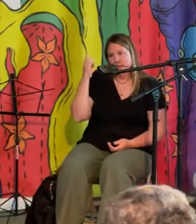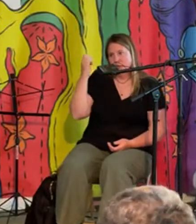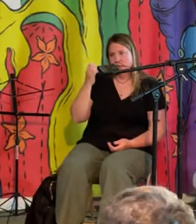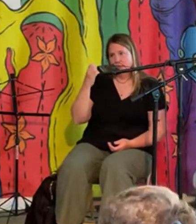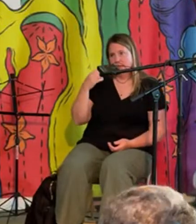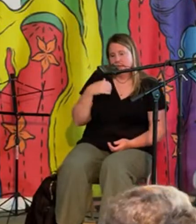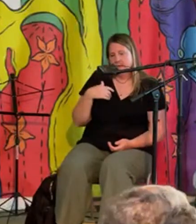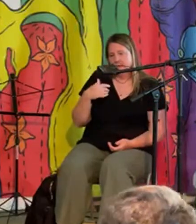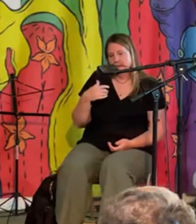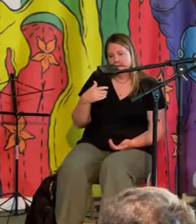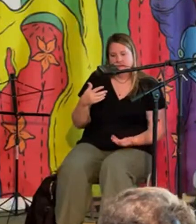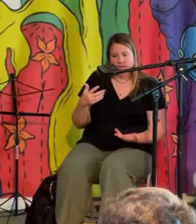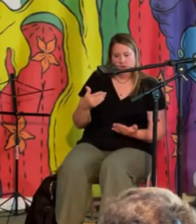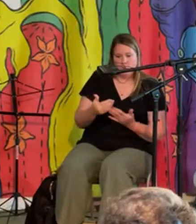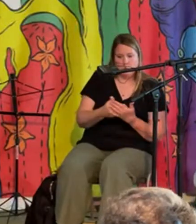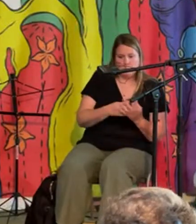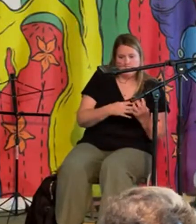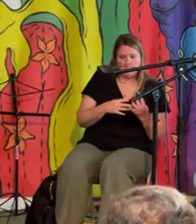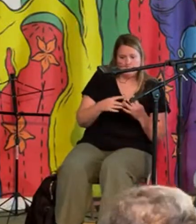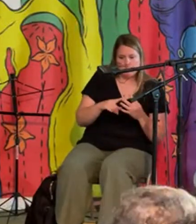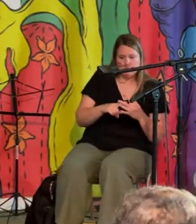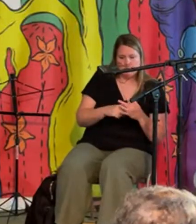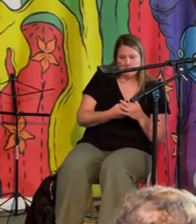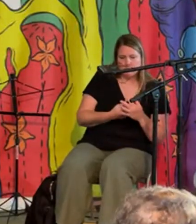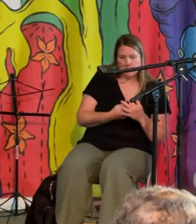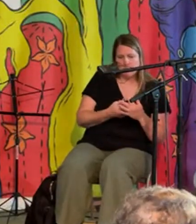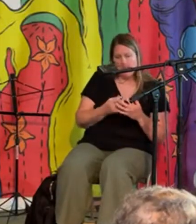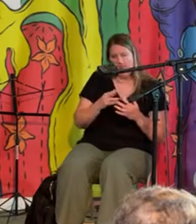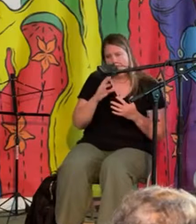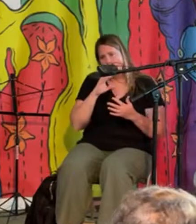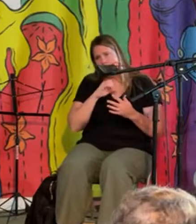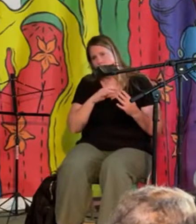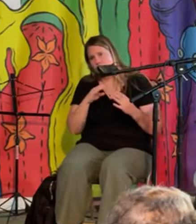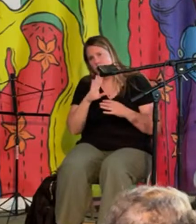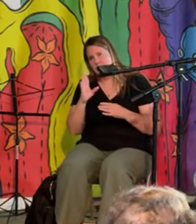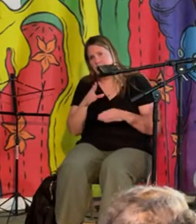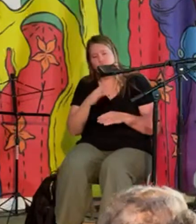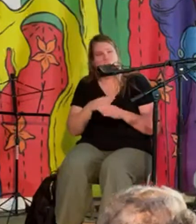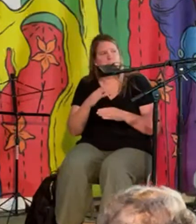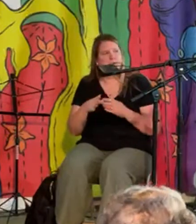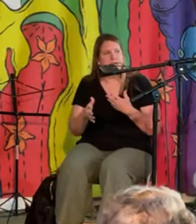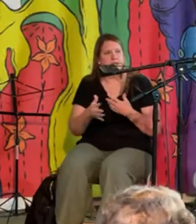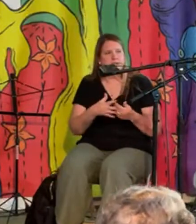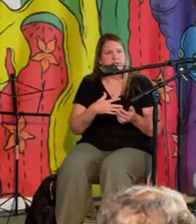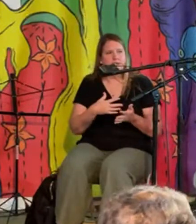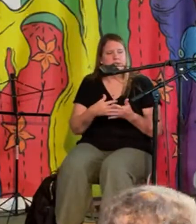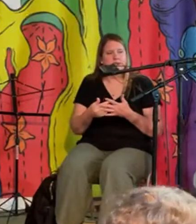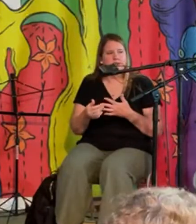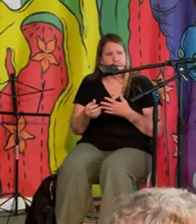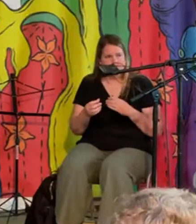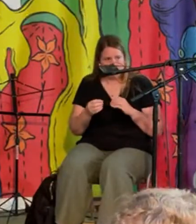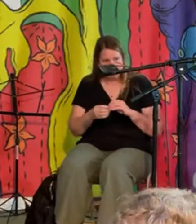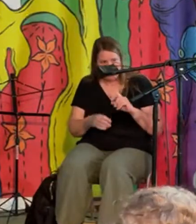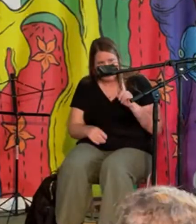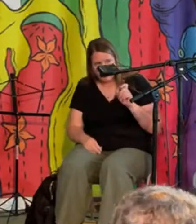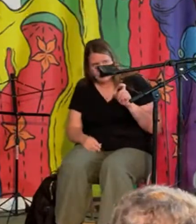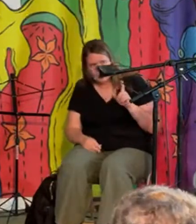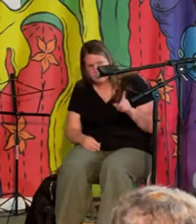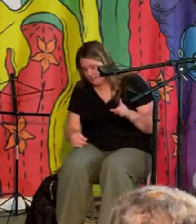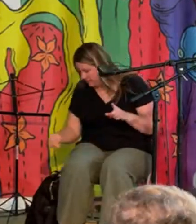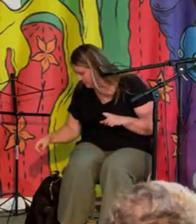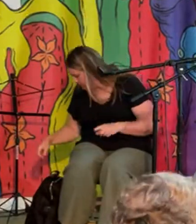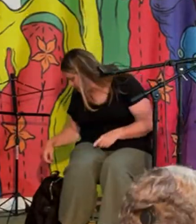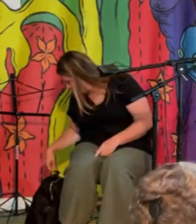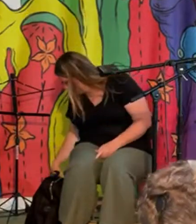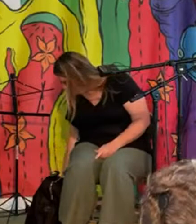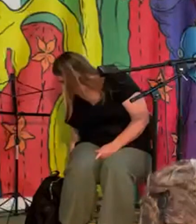this new war started, or has the old war never ended, you know? Anyway, there were some more questions in the back. Yeah. Yeah, I